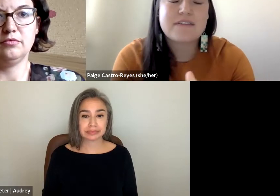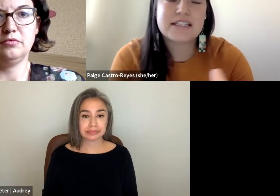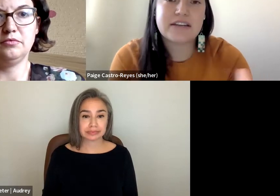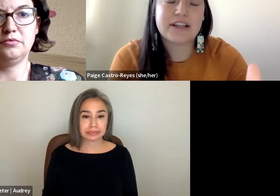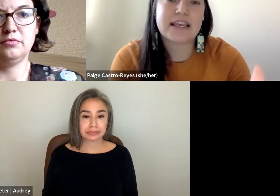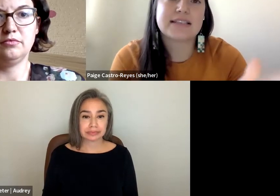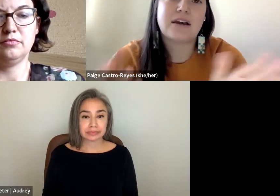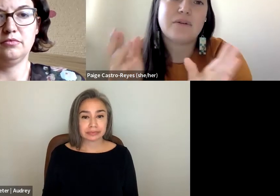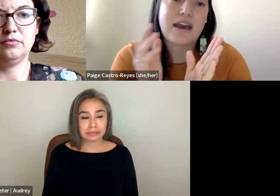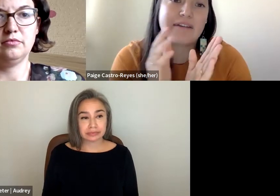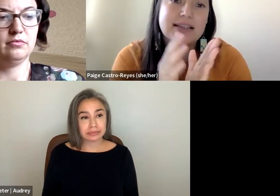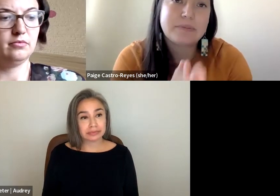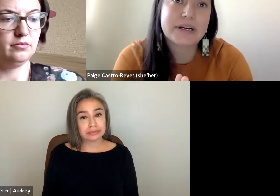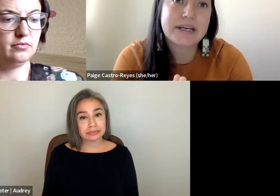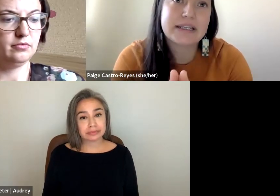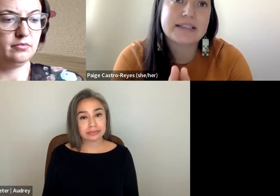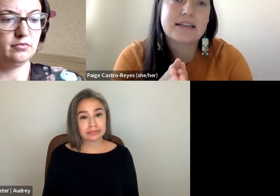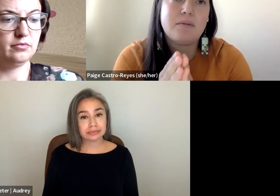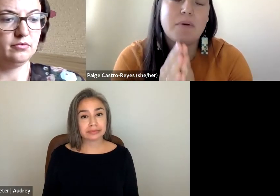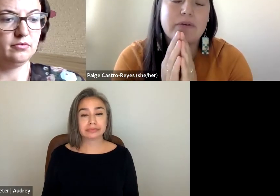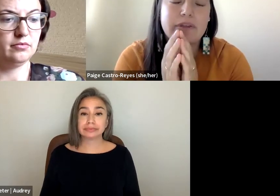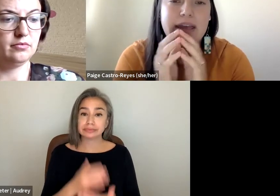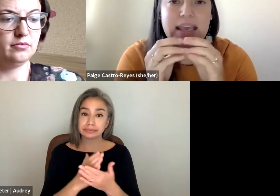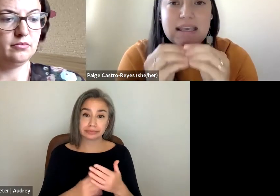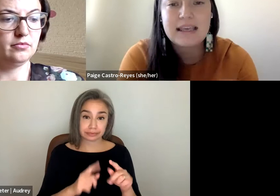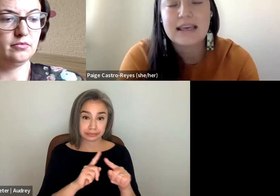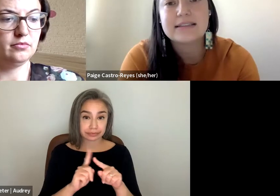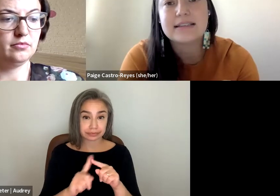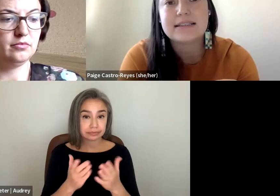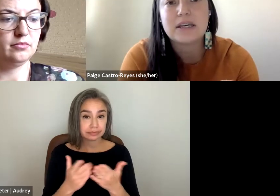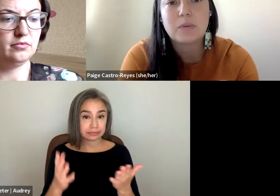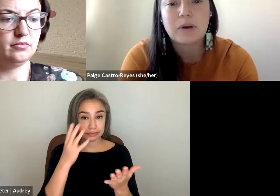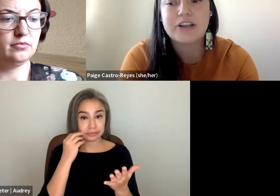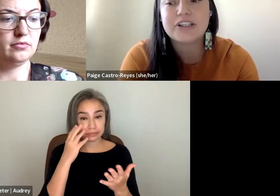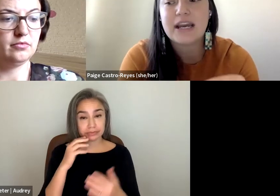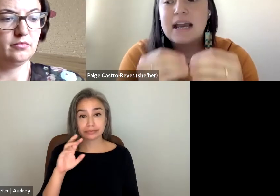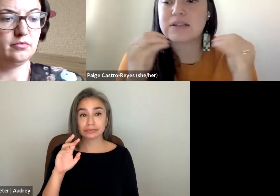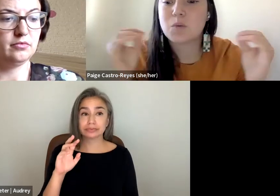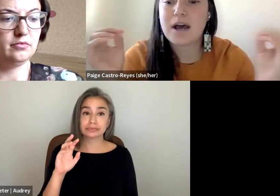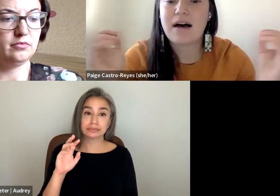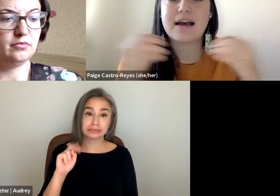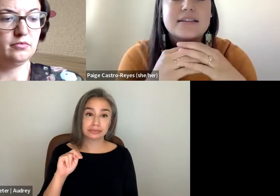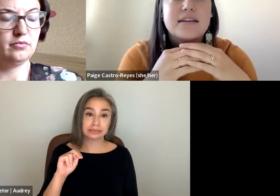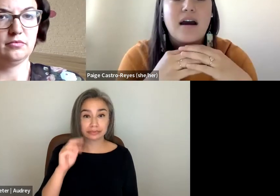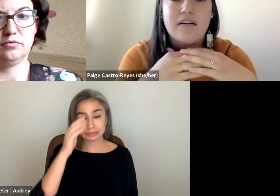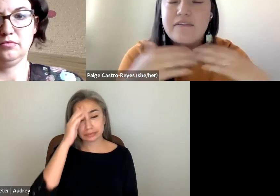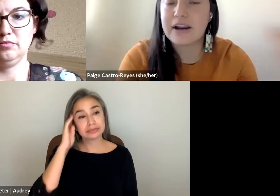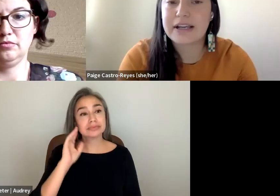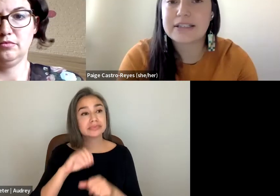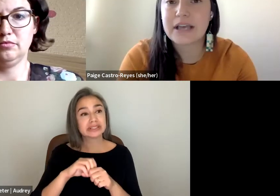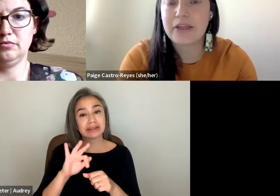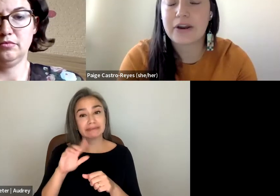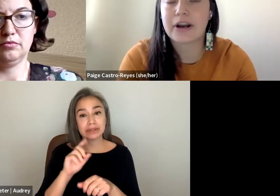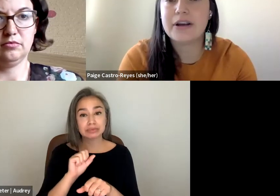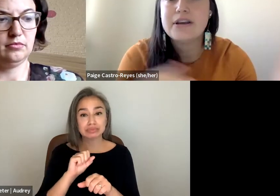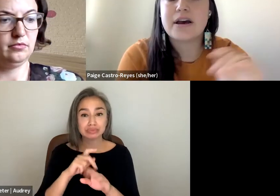Some of the different things that we have experienced both in the NC CEAL project as well as our